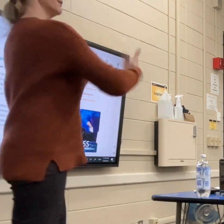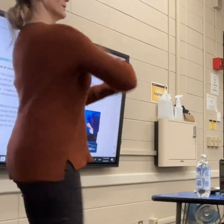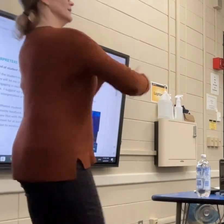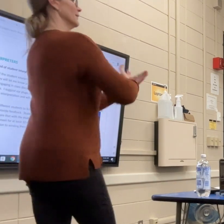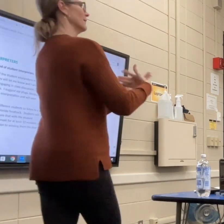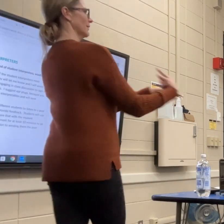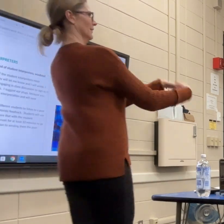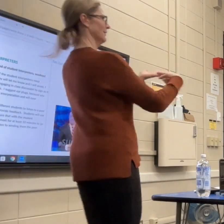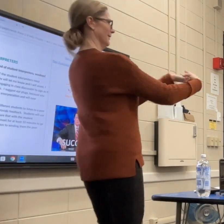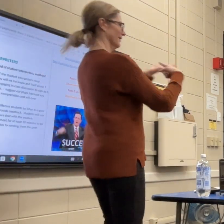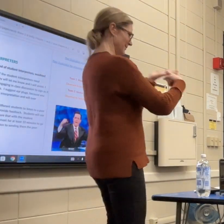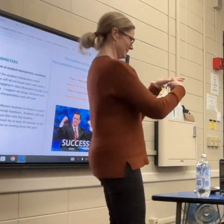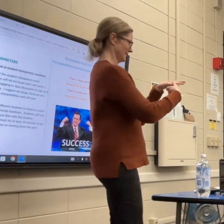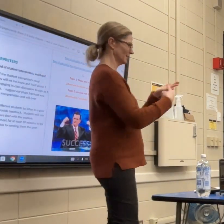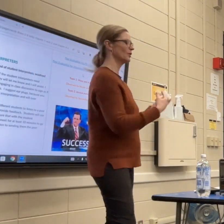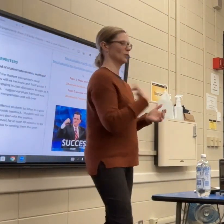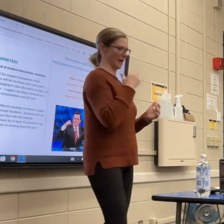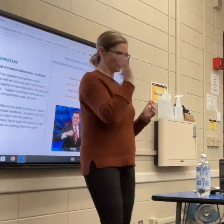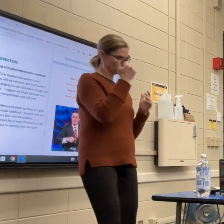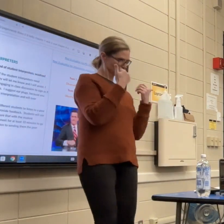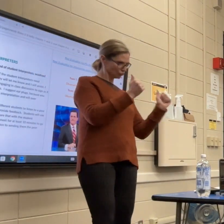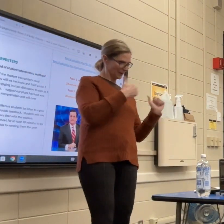be interpreting for me, and the other will be handling the student